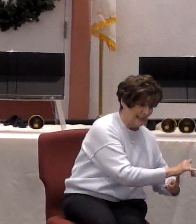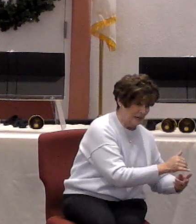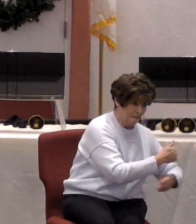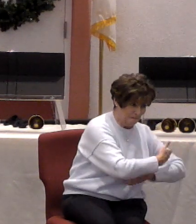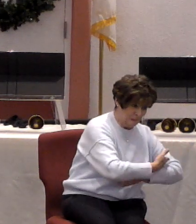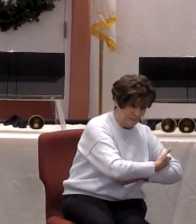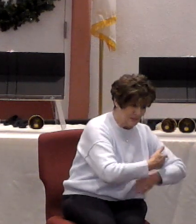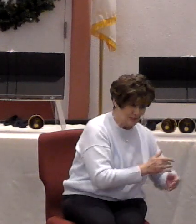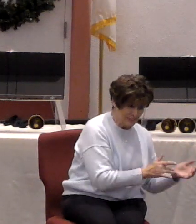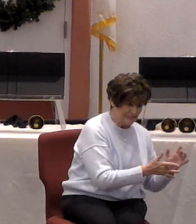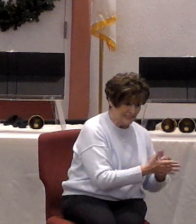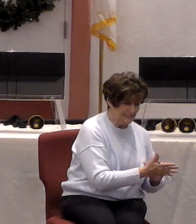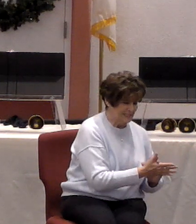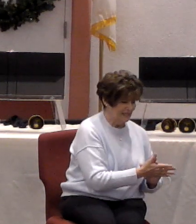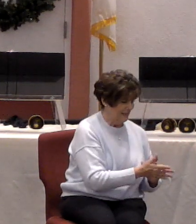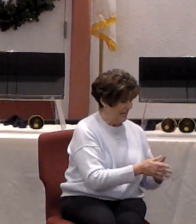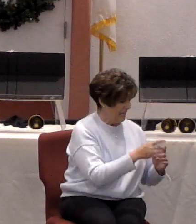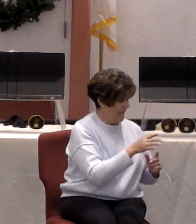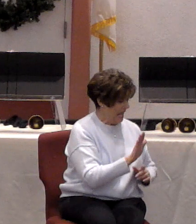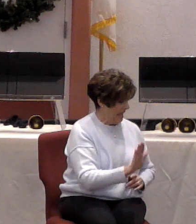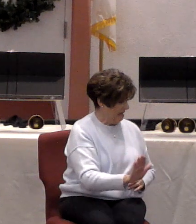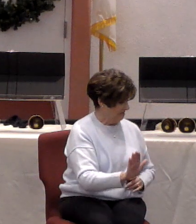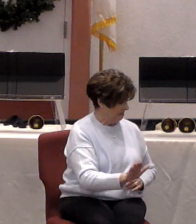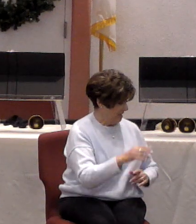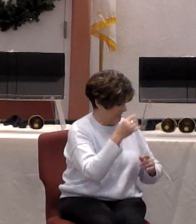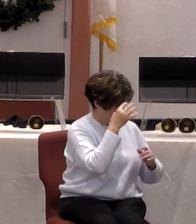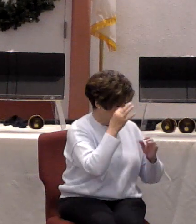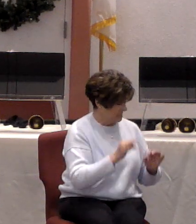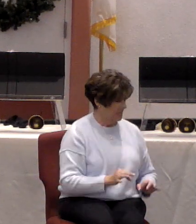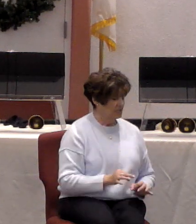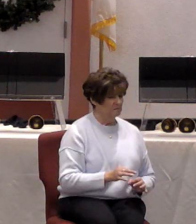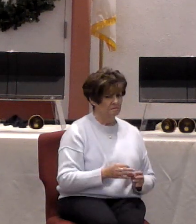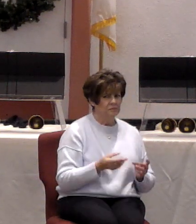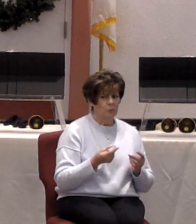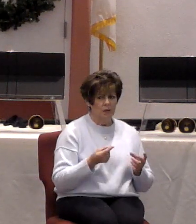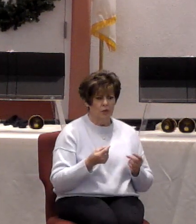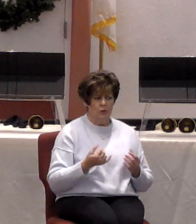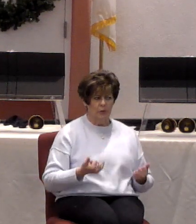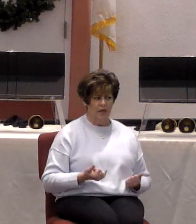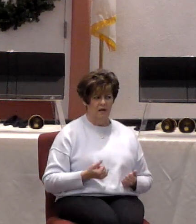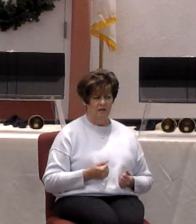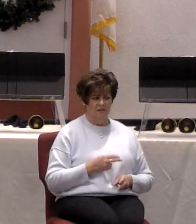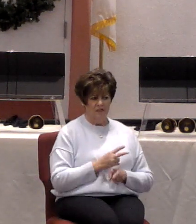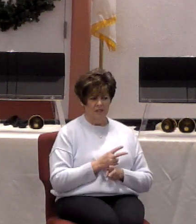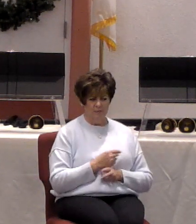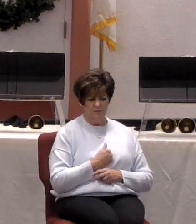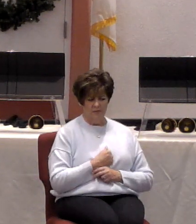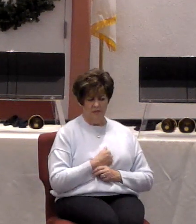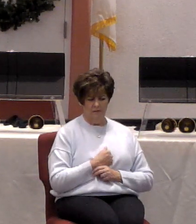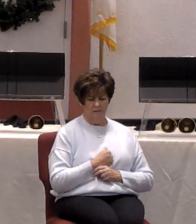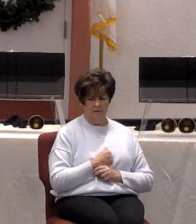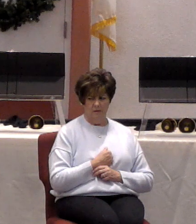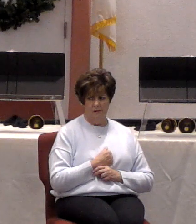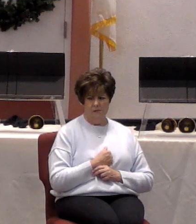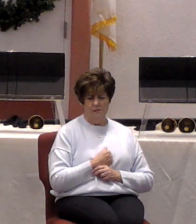and they've got to decide again. What do I do with this knowledge? Do I keep it to myself? Do we just